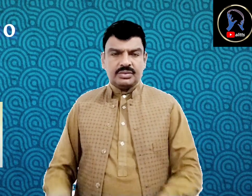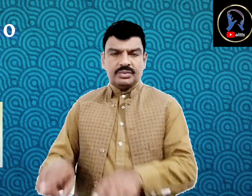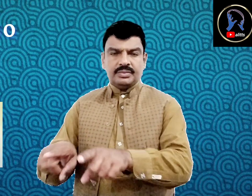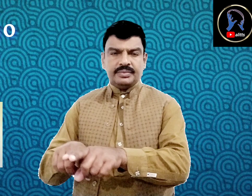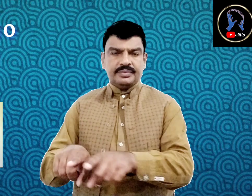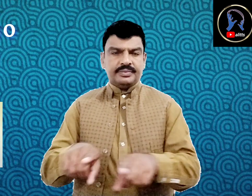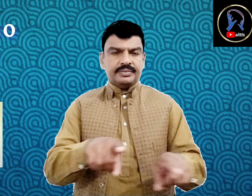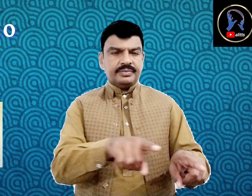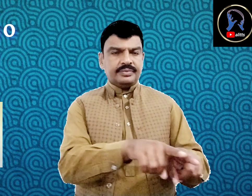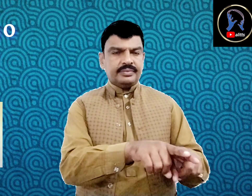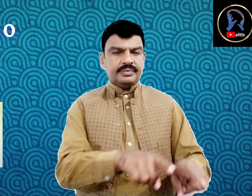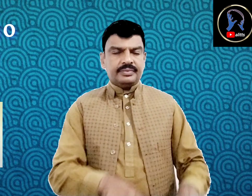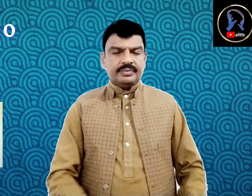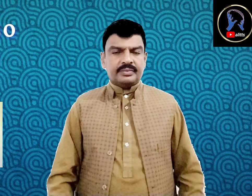also,